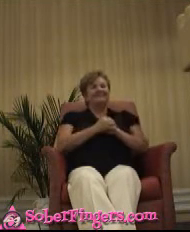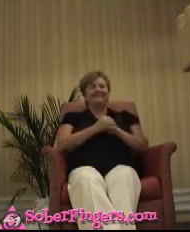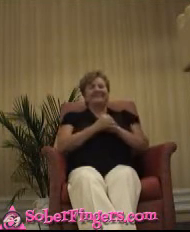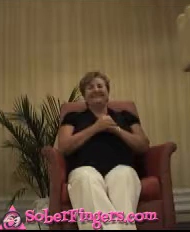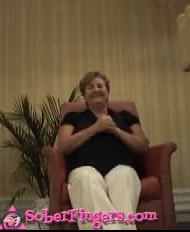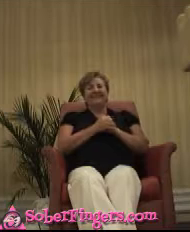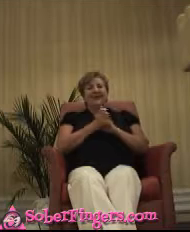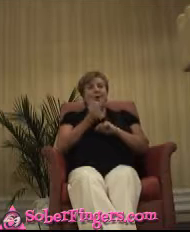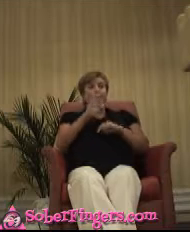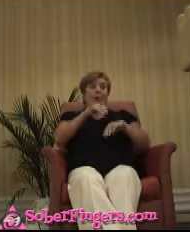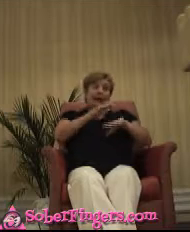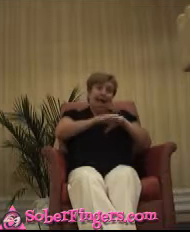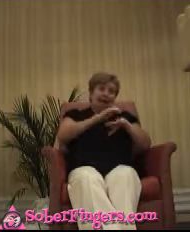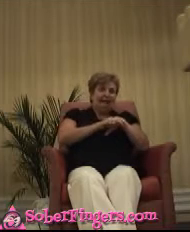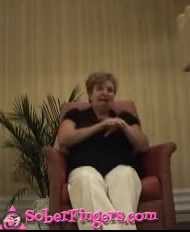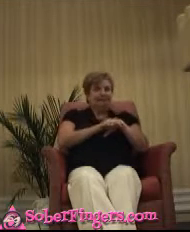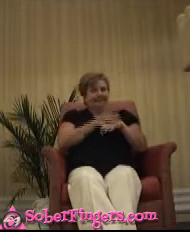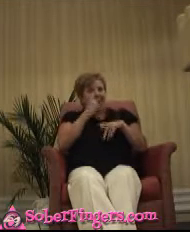or in English for that matter.